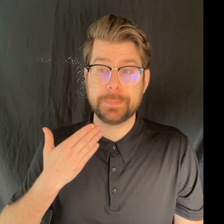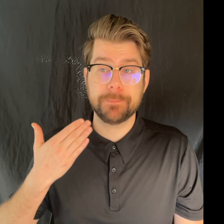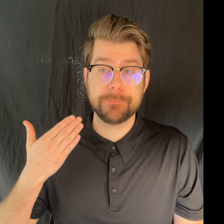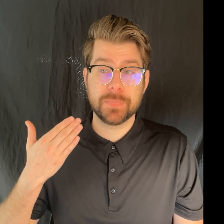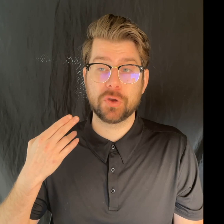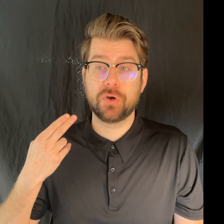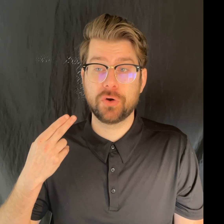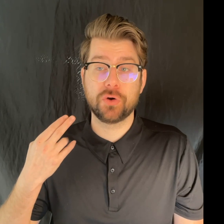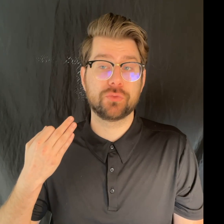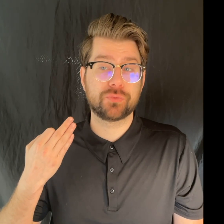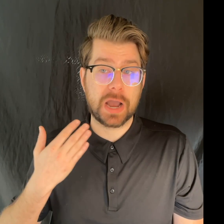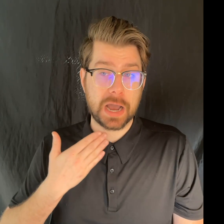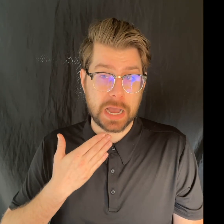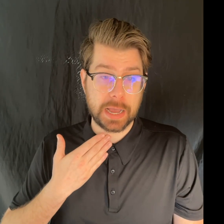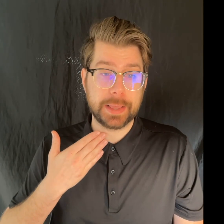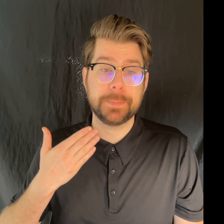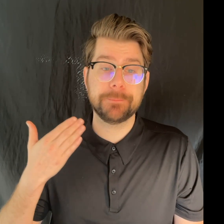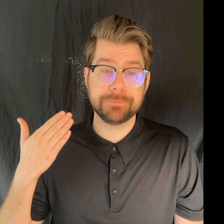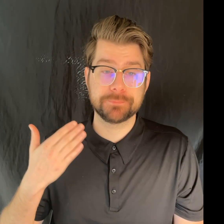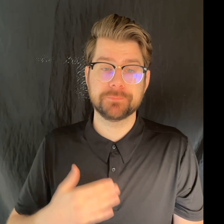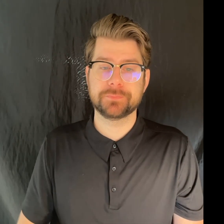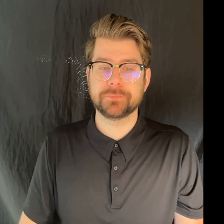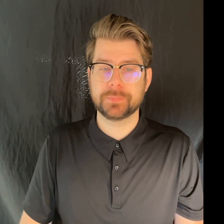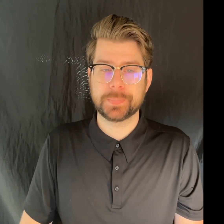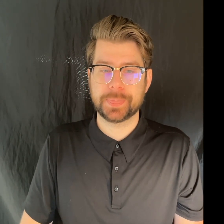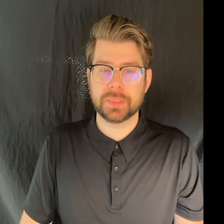crime, rhyme,